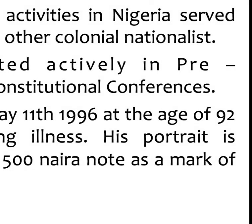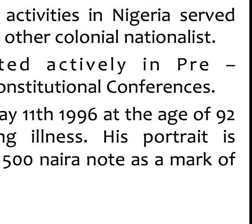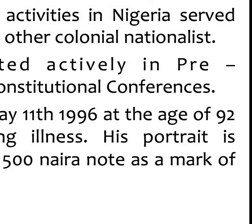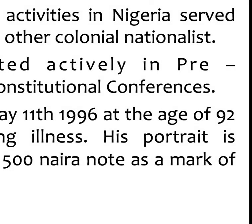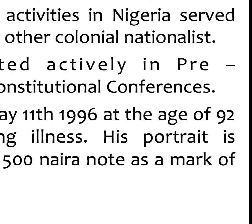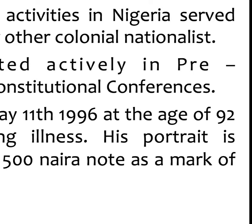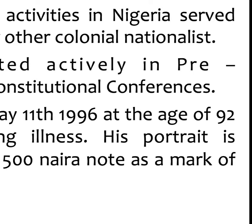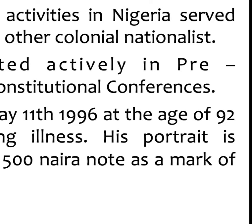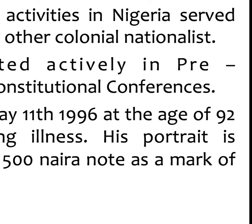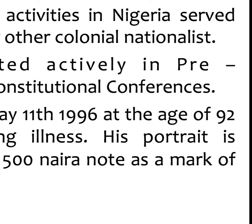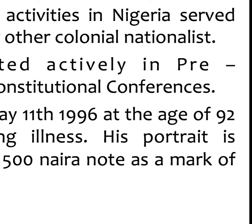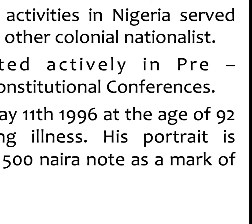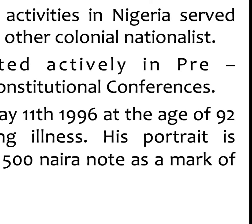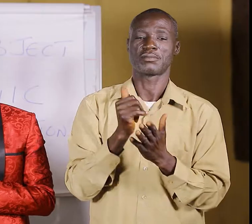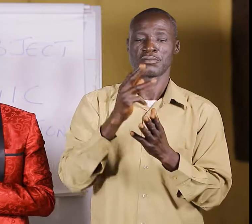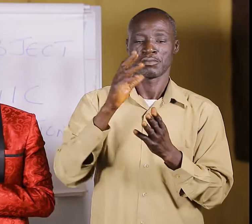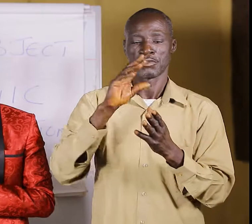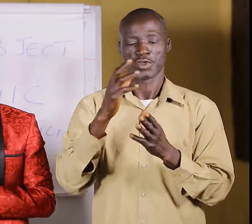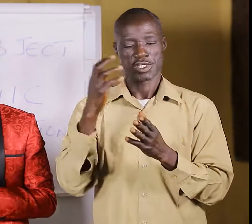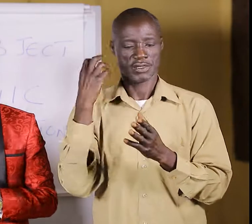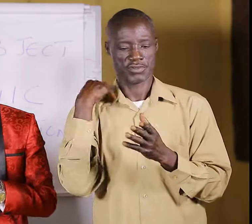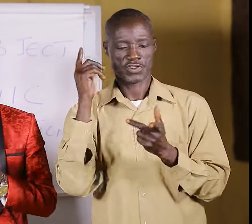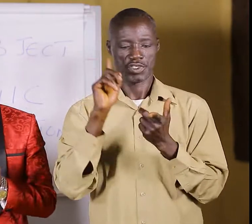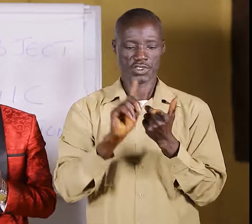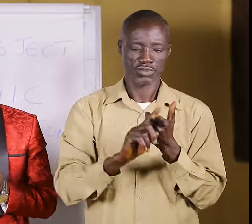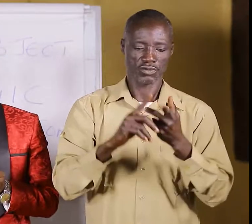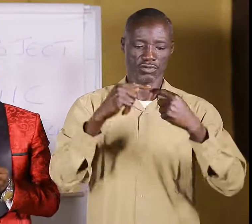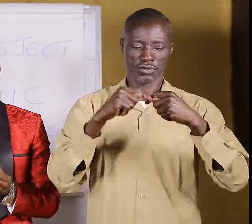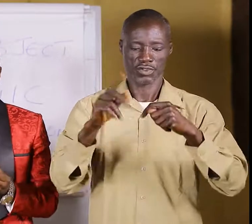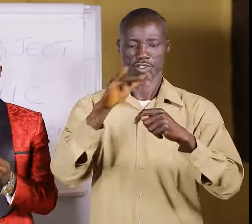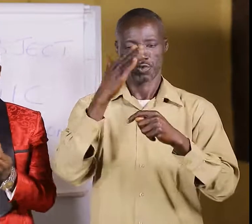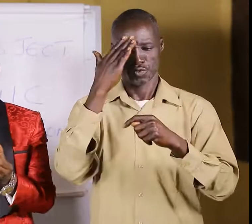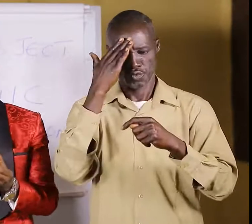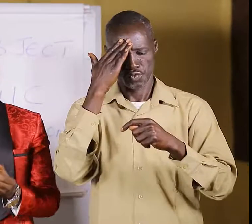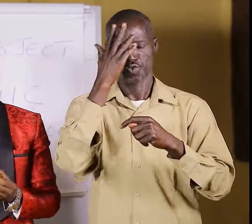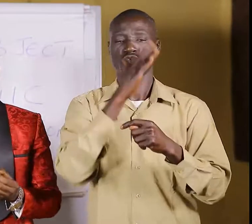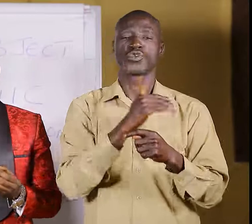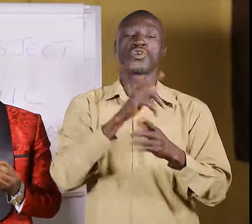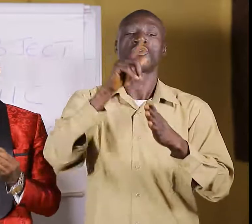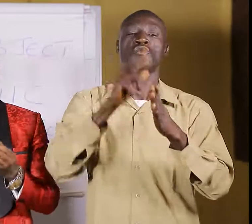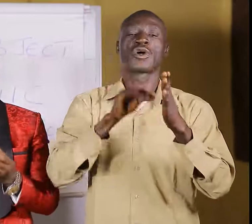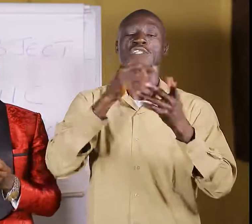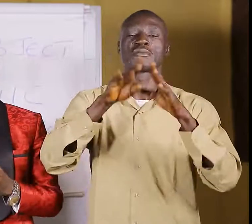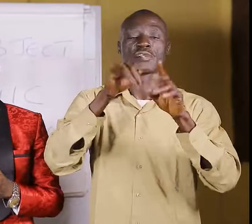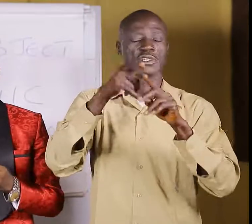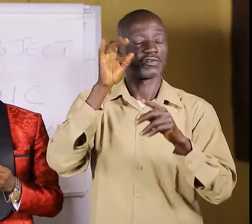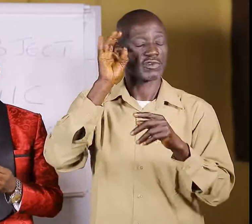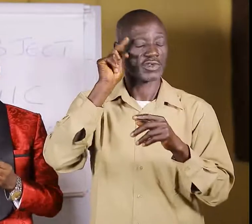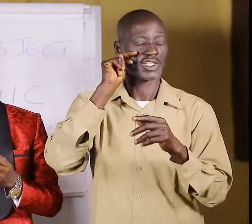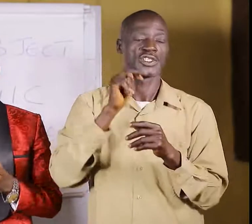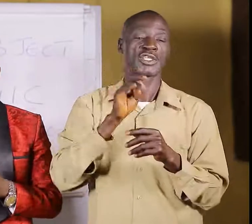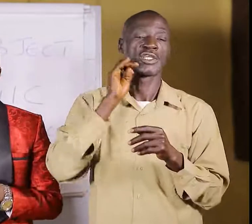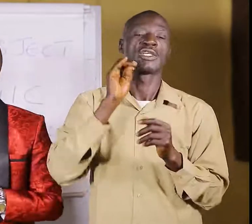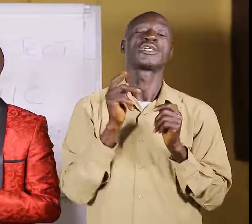for other colonial nationalists. It means that Dr. Nnamdi Azikiwe became a role model. He became a mentor to